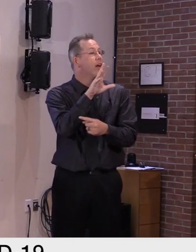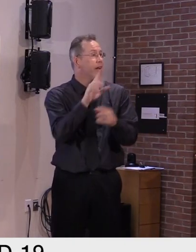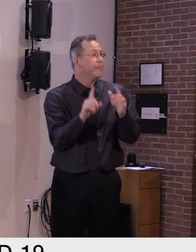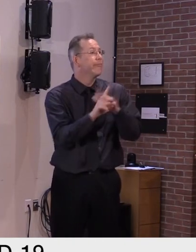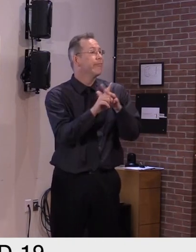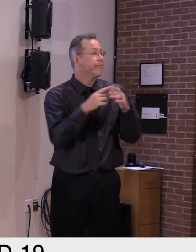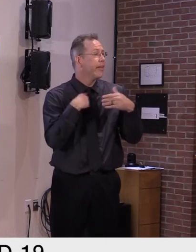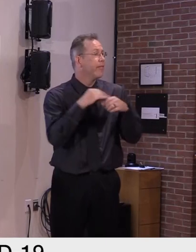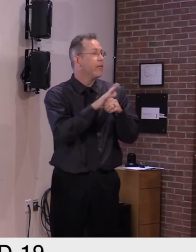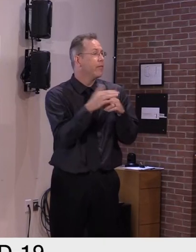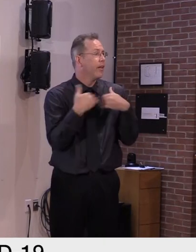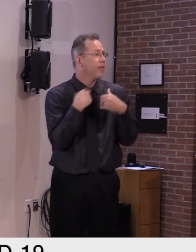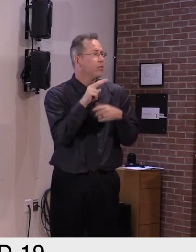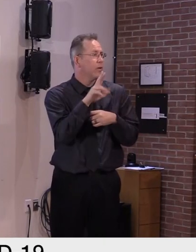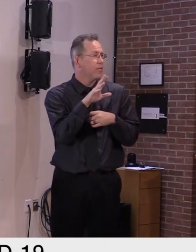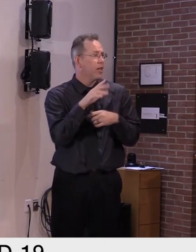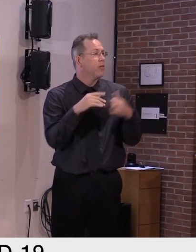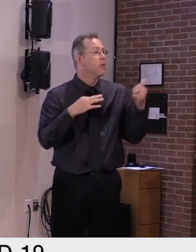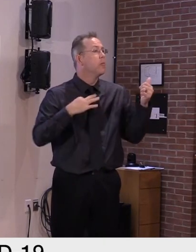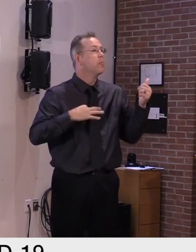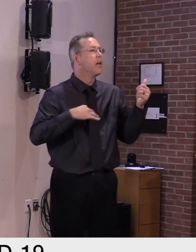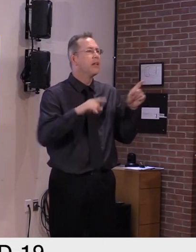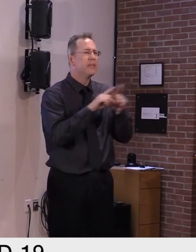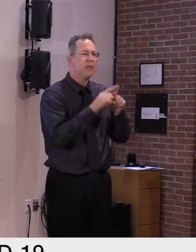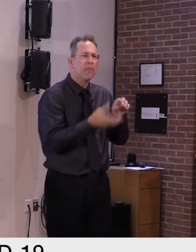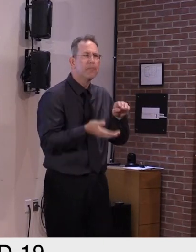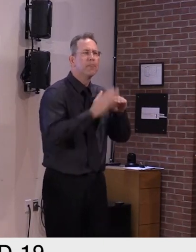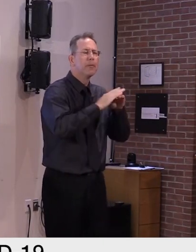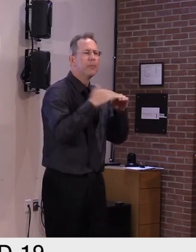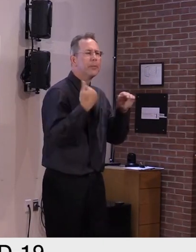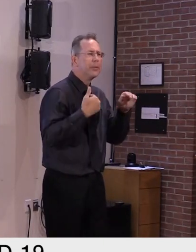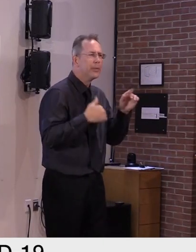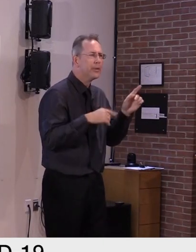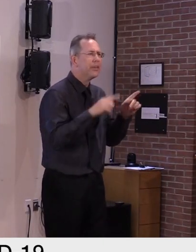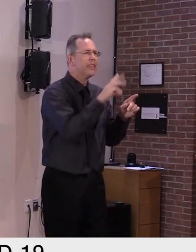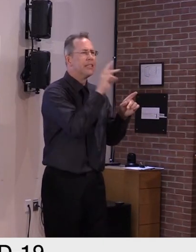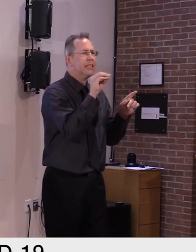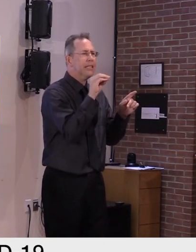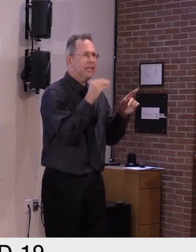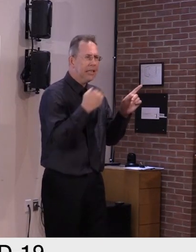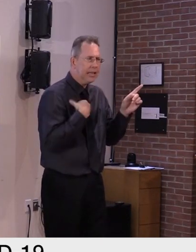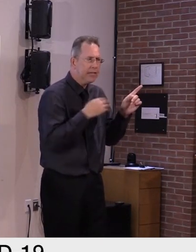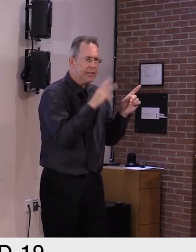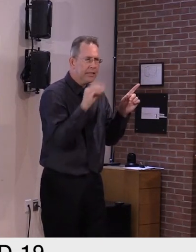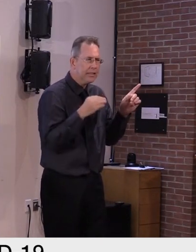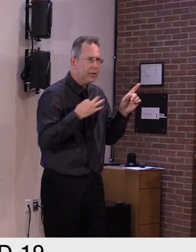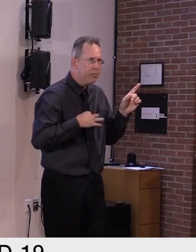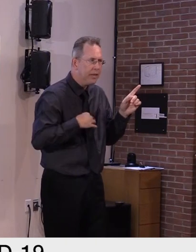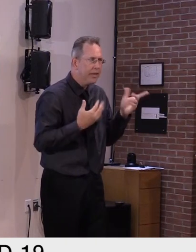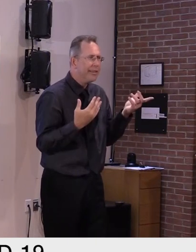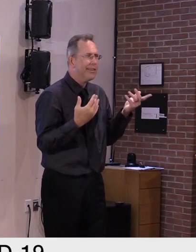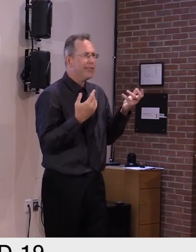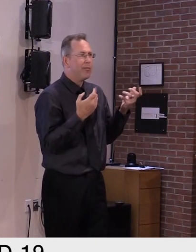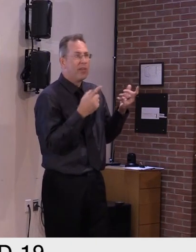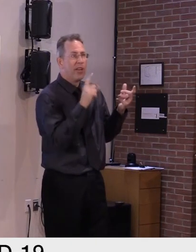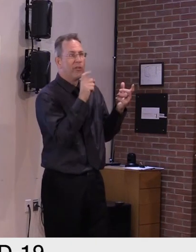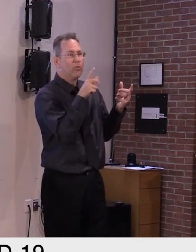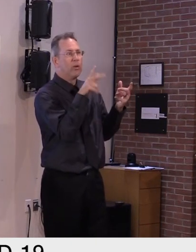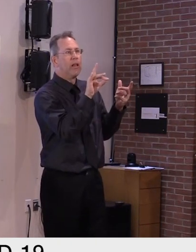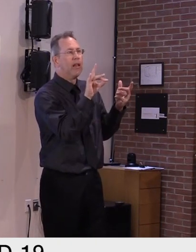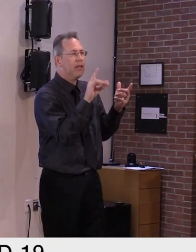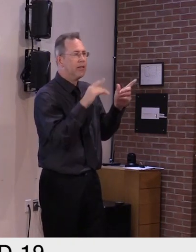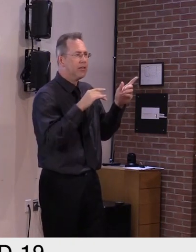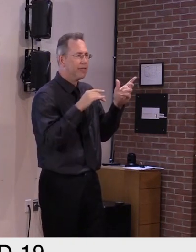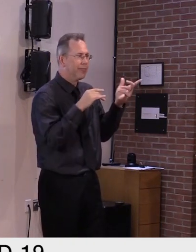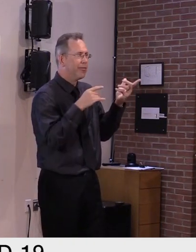Maine similarly has seen an increase this past week, up about 60 cases to 128 cases in their school system.